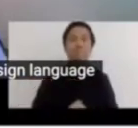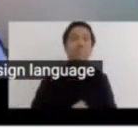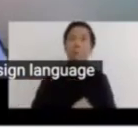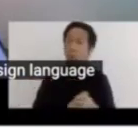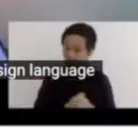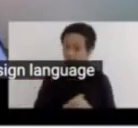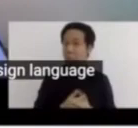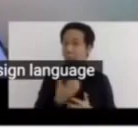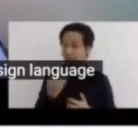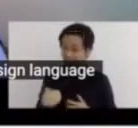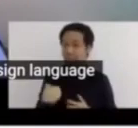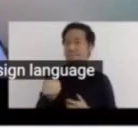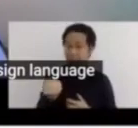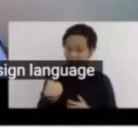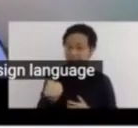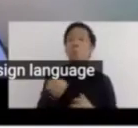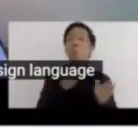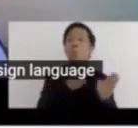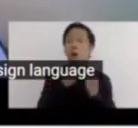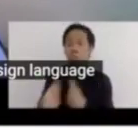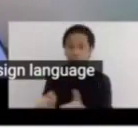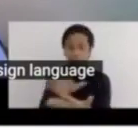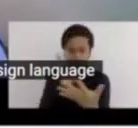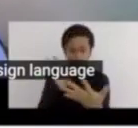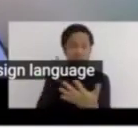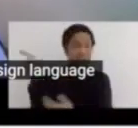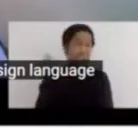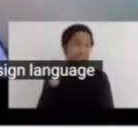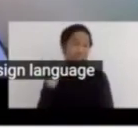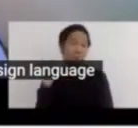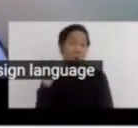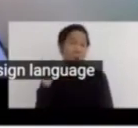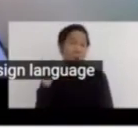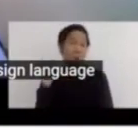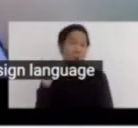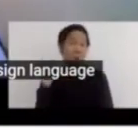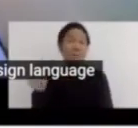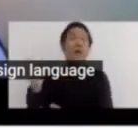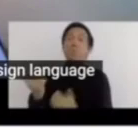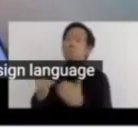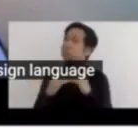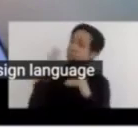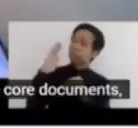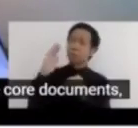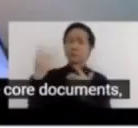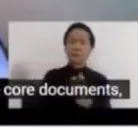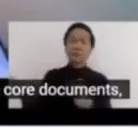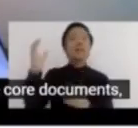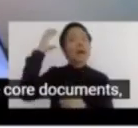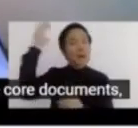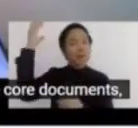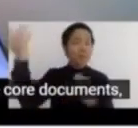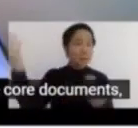language during national news, and they are also paying for sign language interpreters. We are